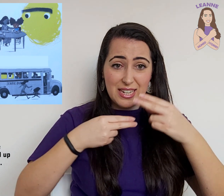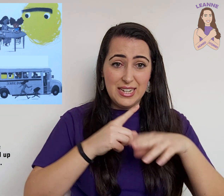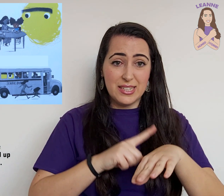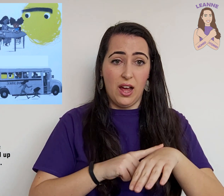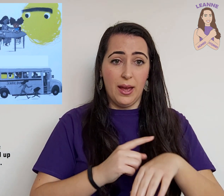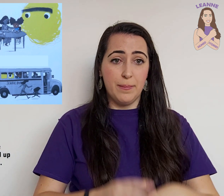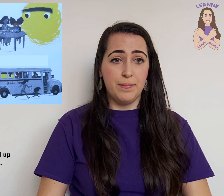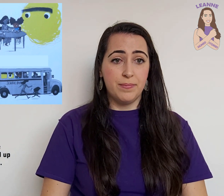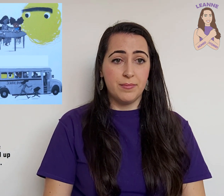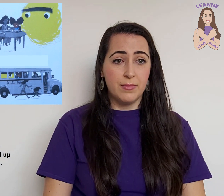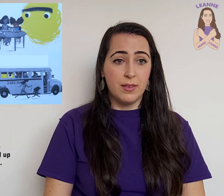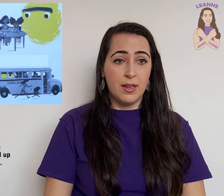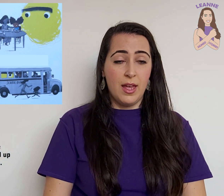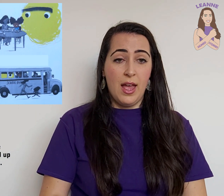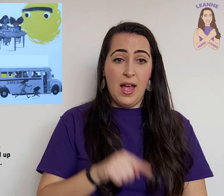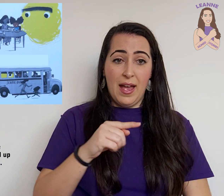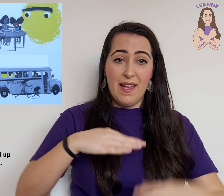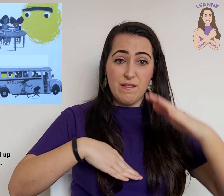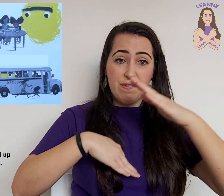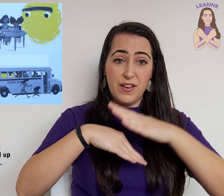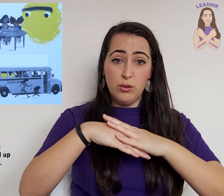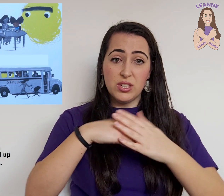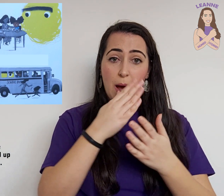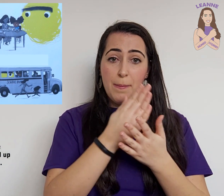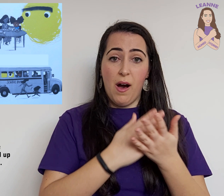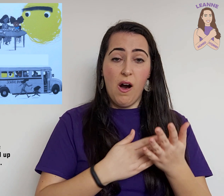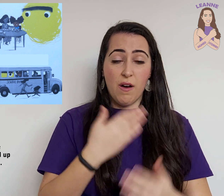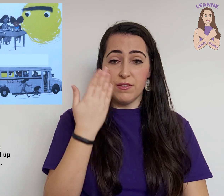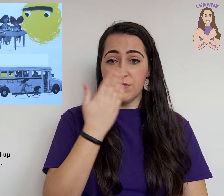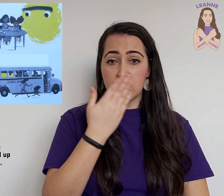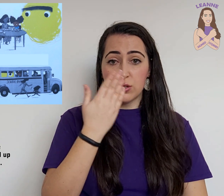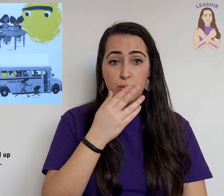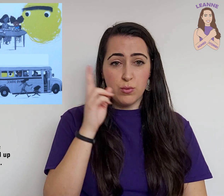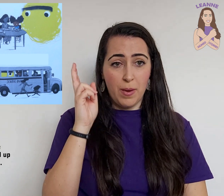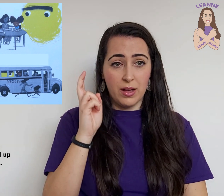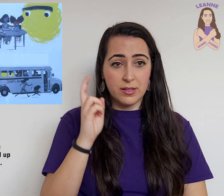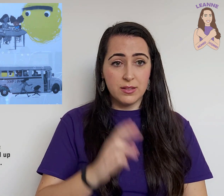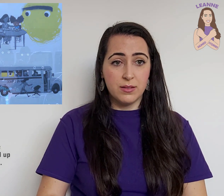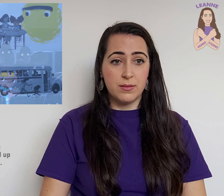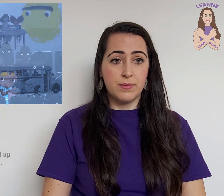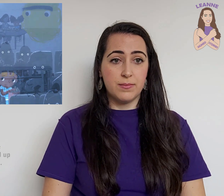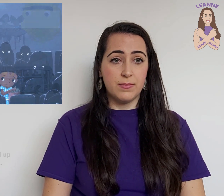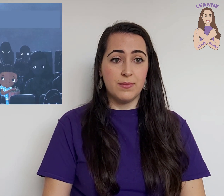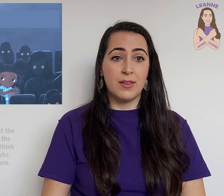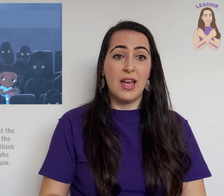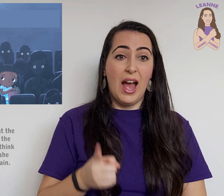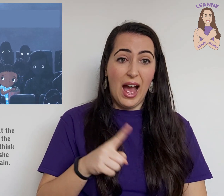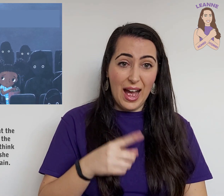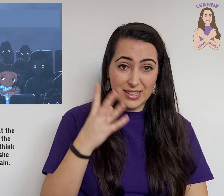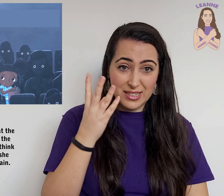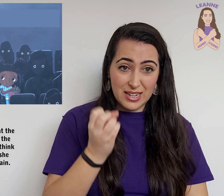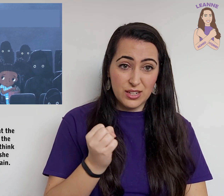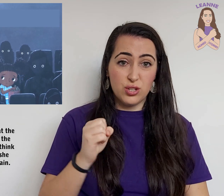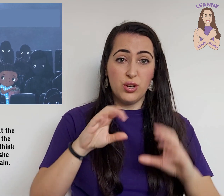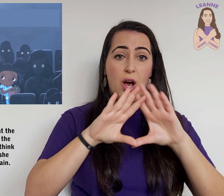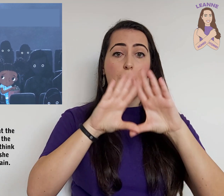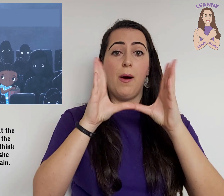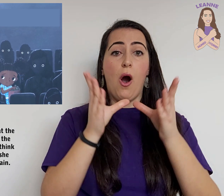tea time. It filled up half of the school bus. And it took up